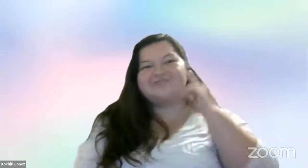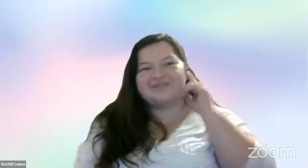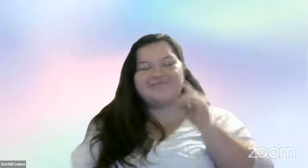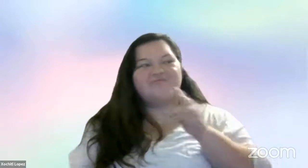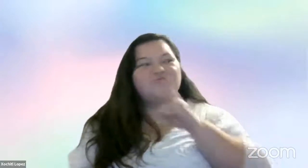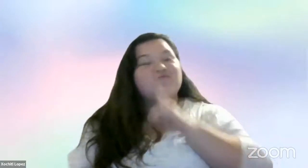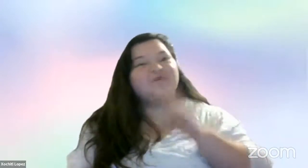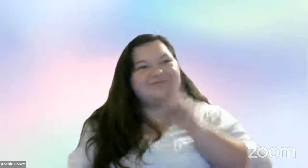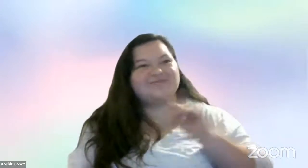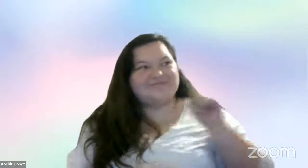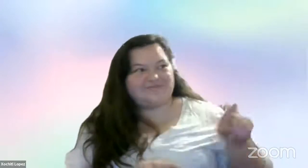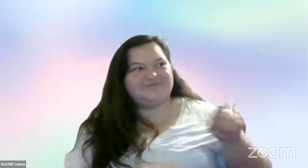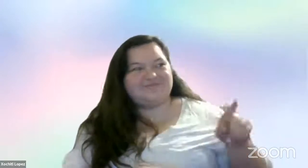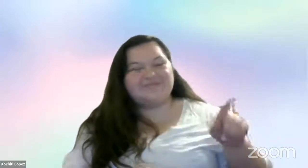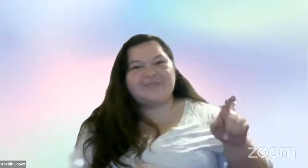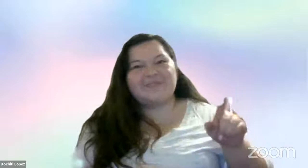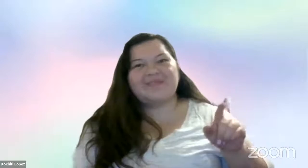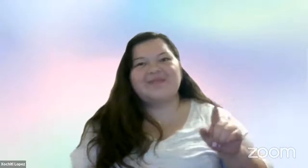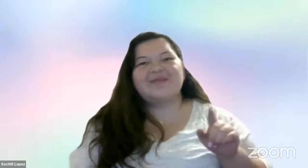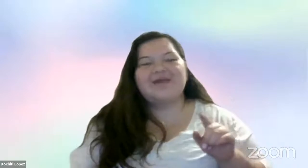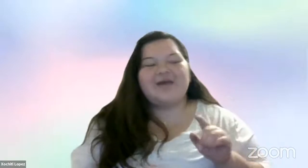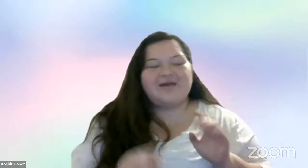my baby brother is deaf.